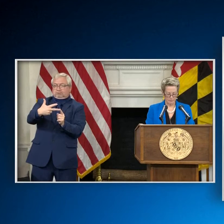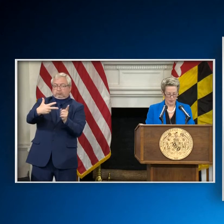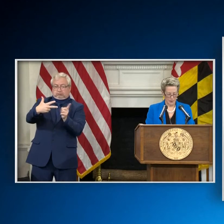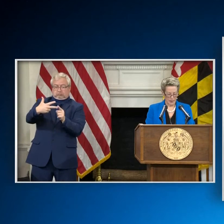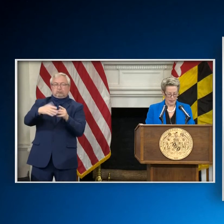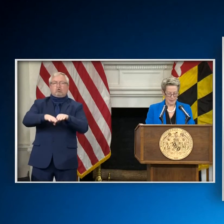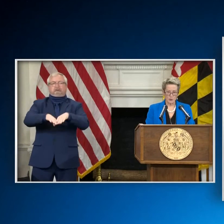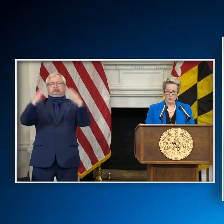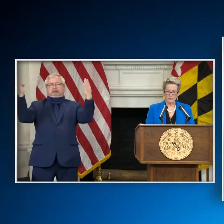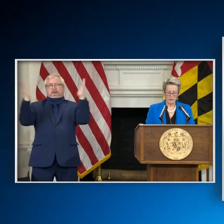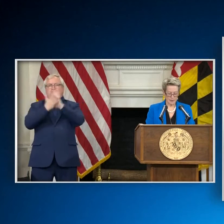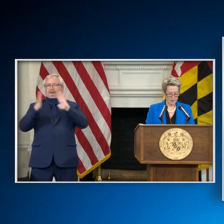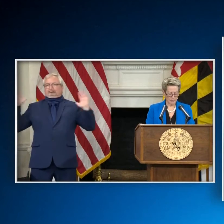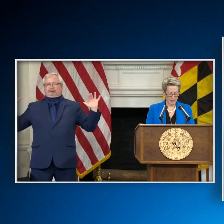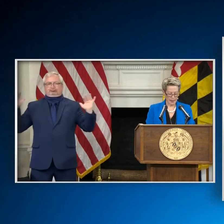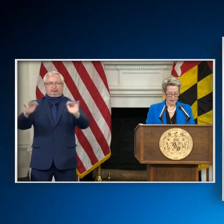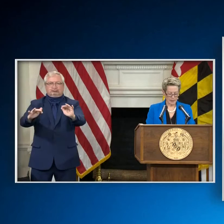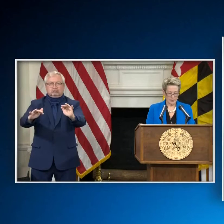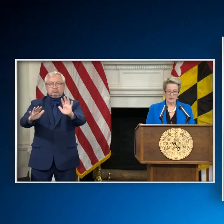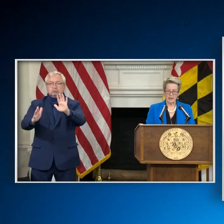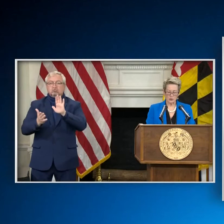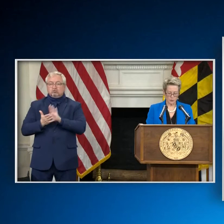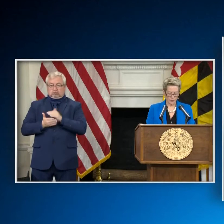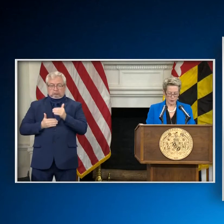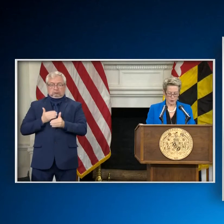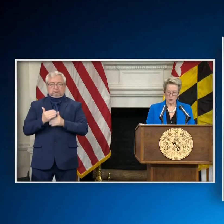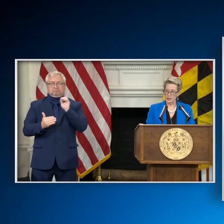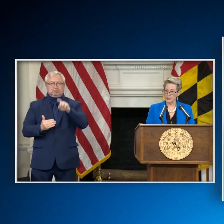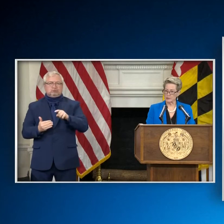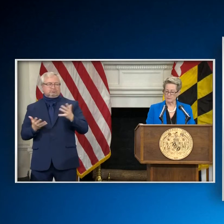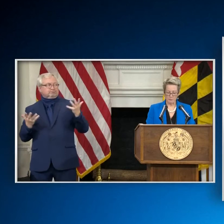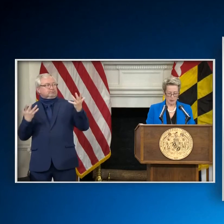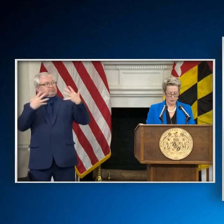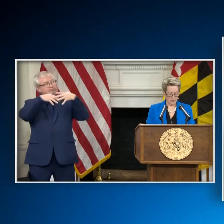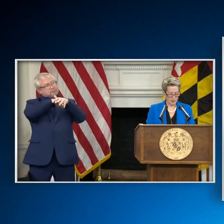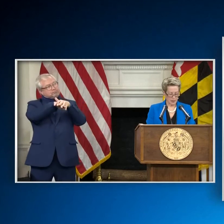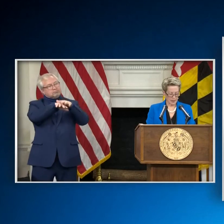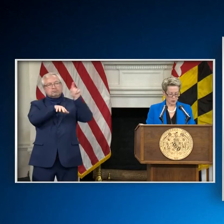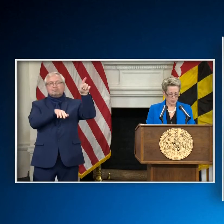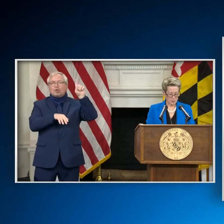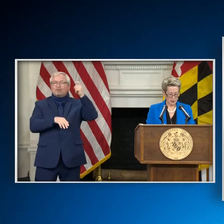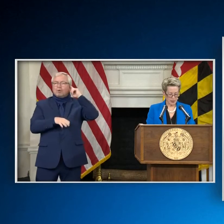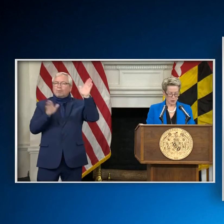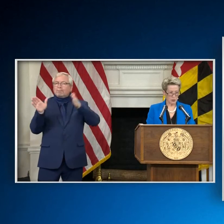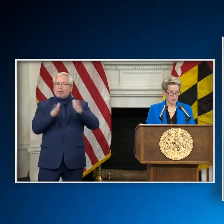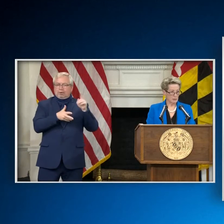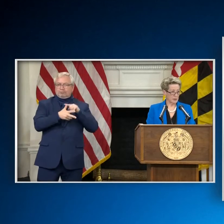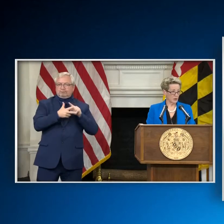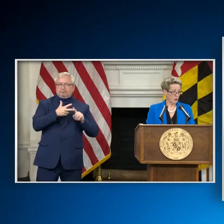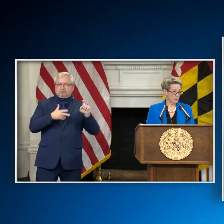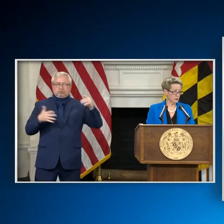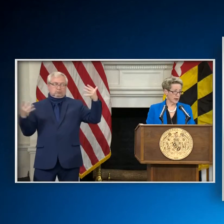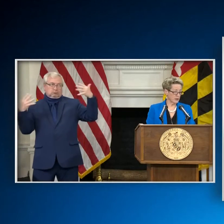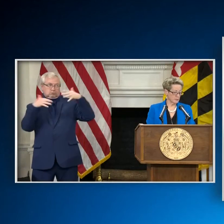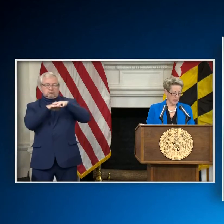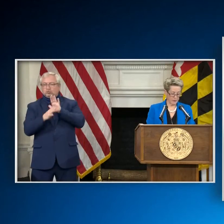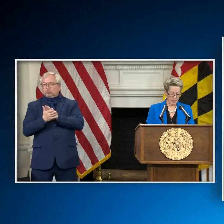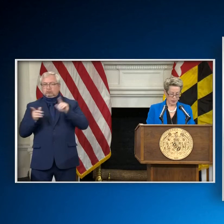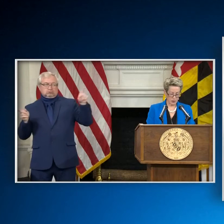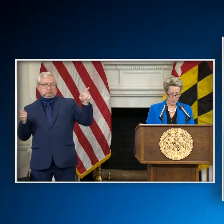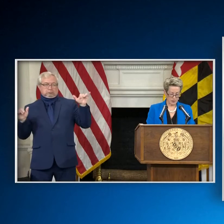guidance. As it's referenced in the plan, schedules for instruction, meals, and transportation may all